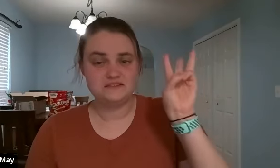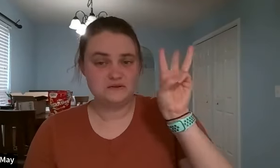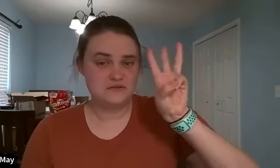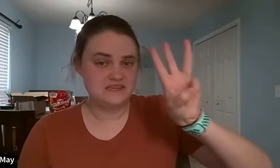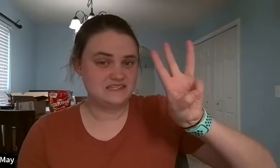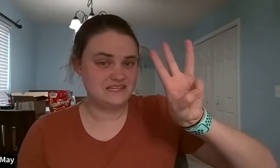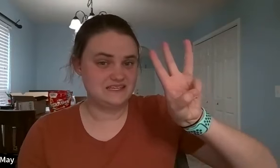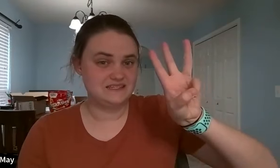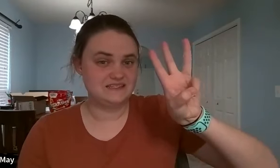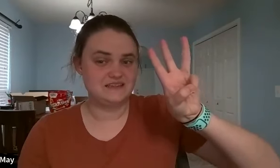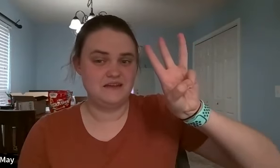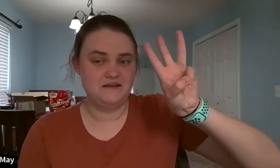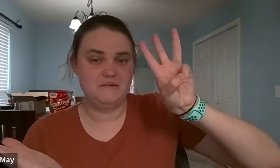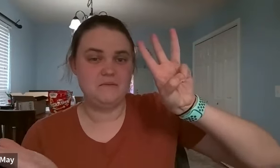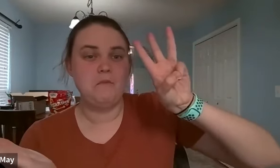So this is